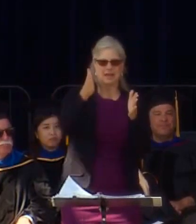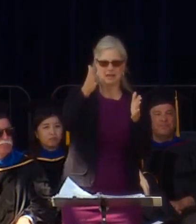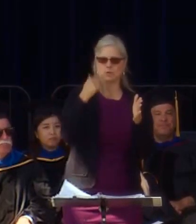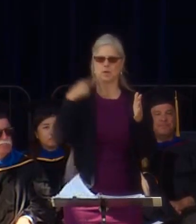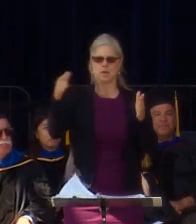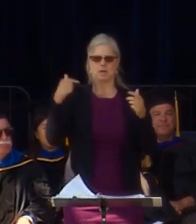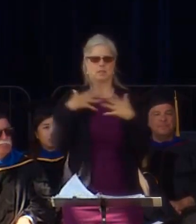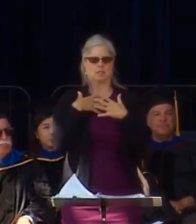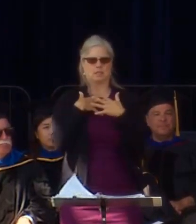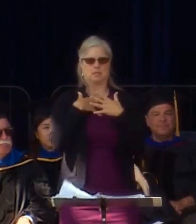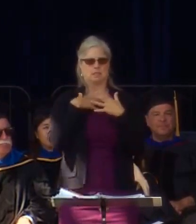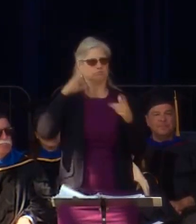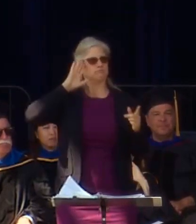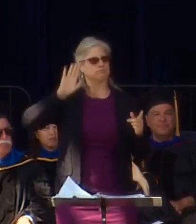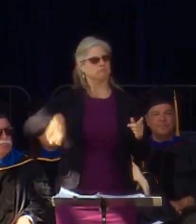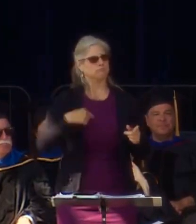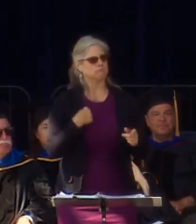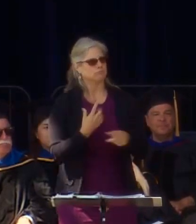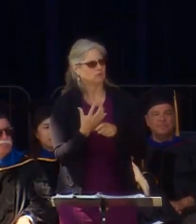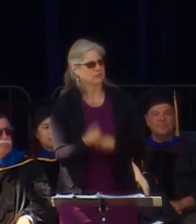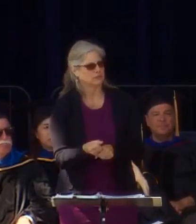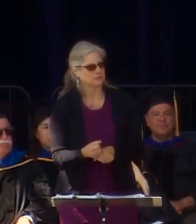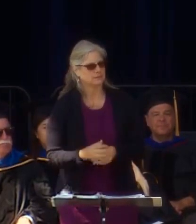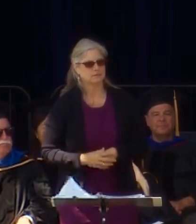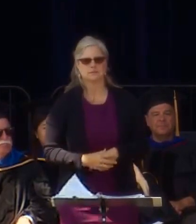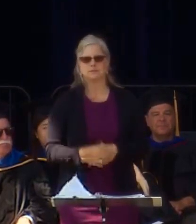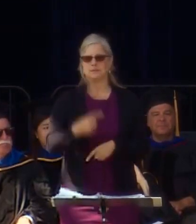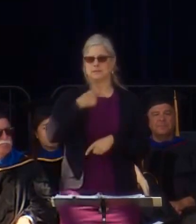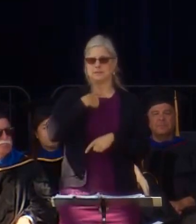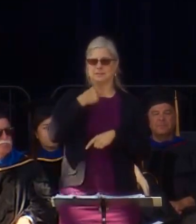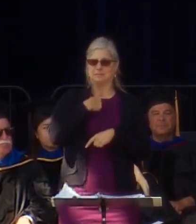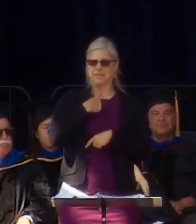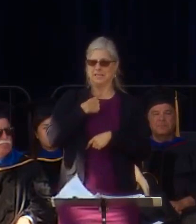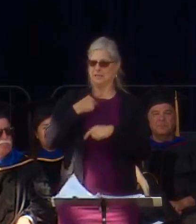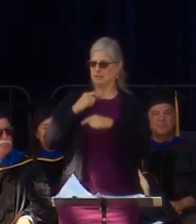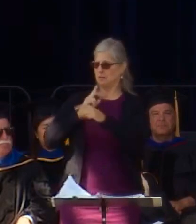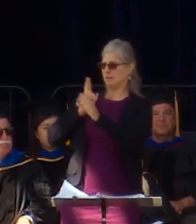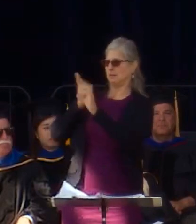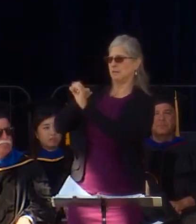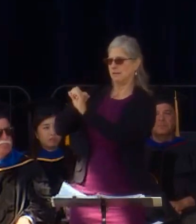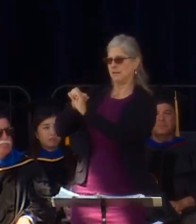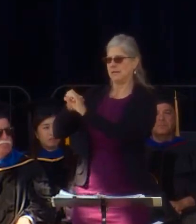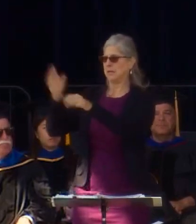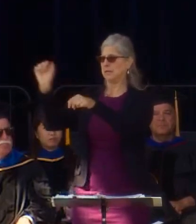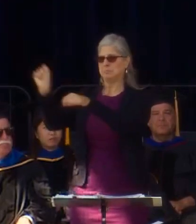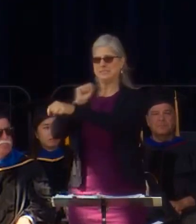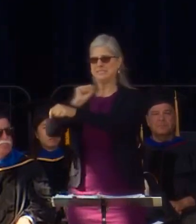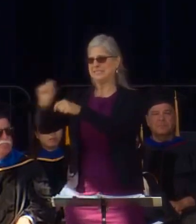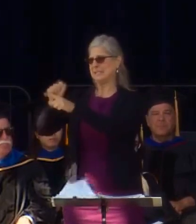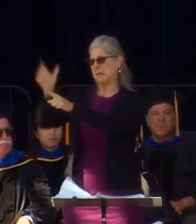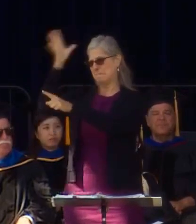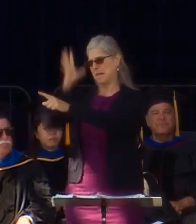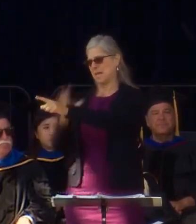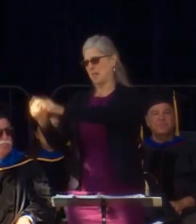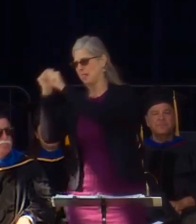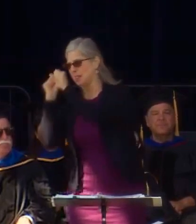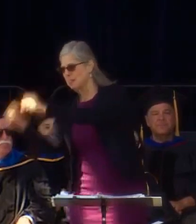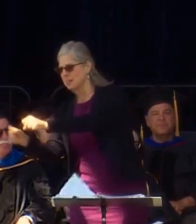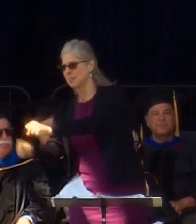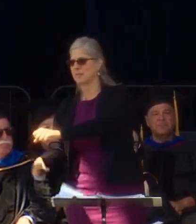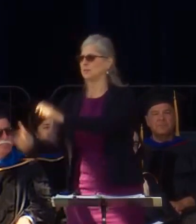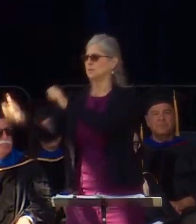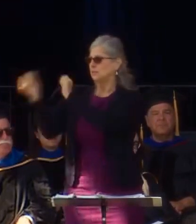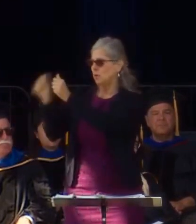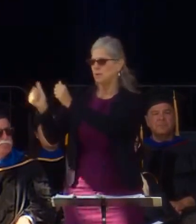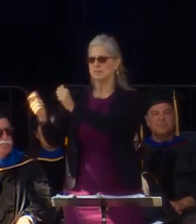intimidating. I know. And for me, ending up in male-dominated industries, both in tech and